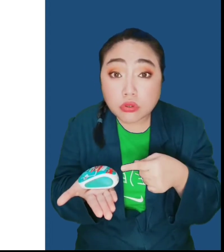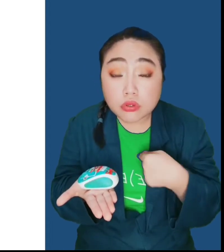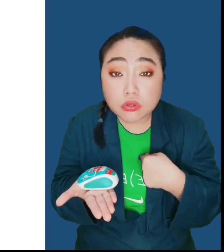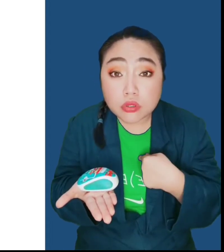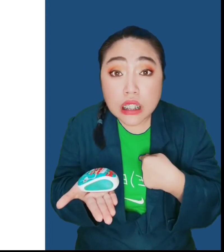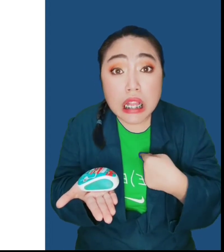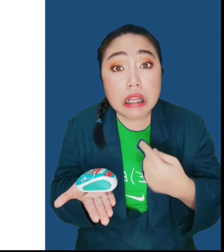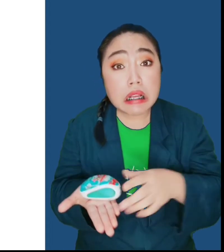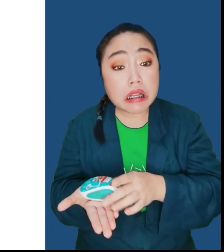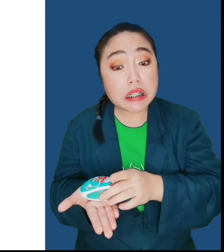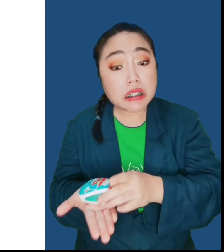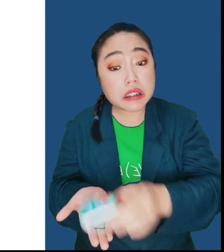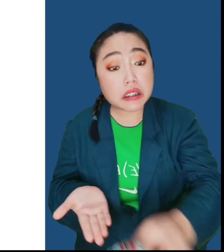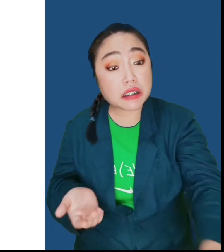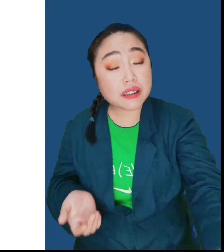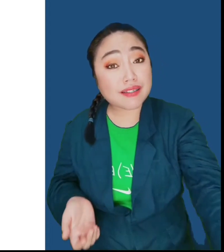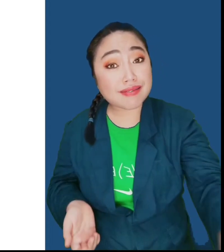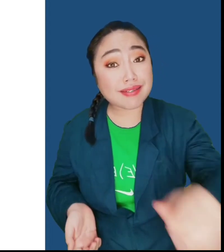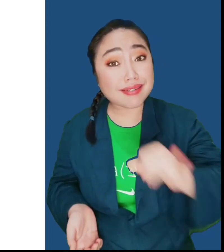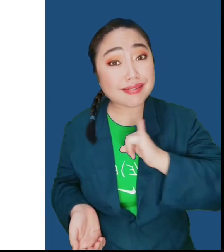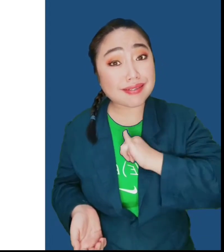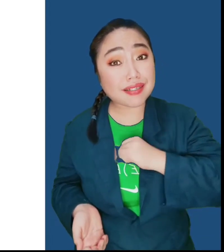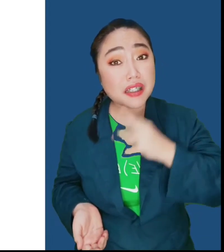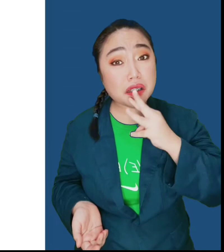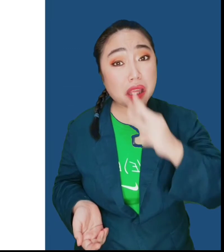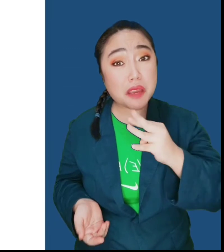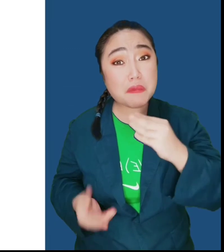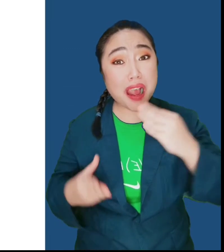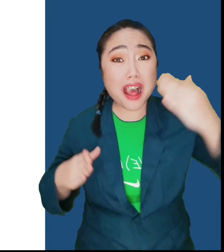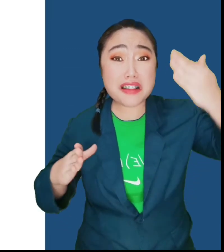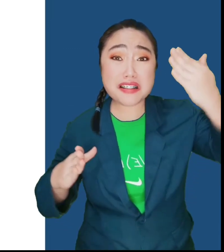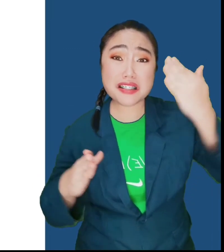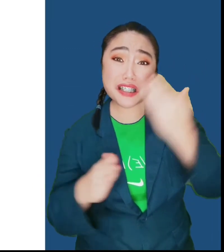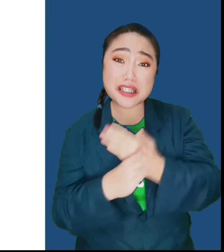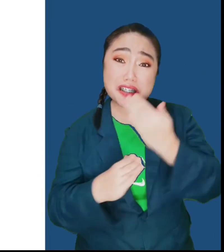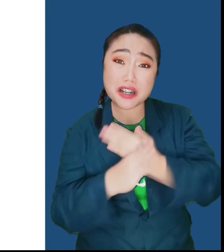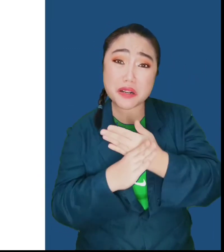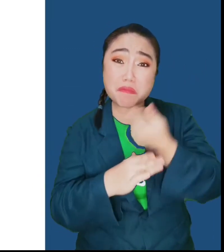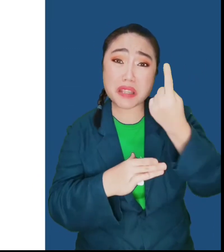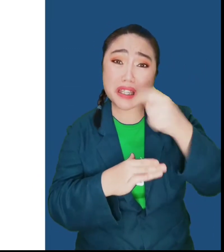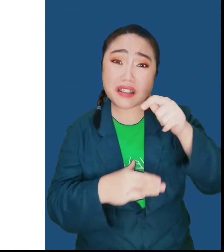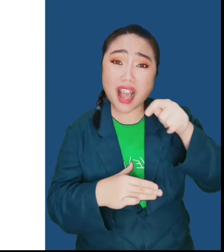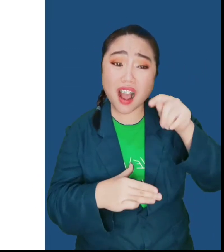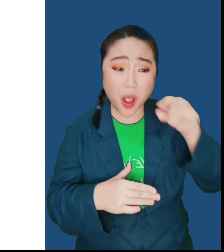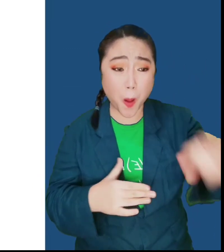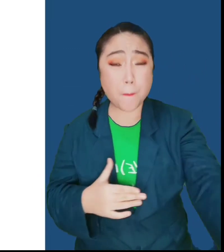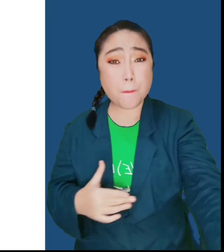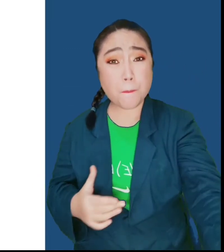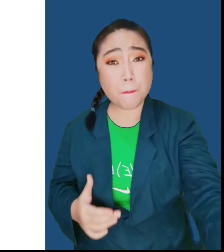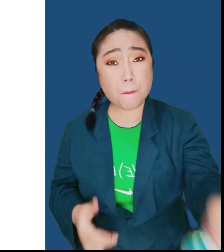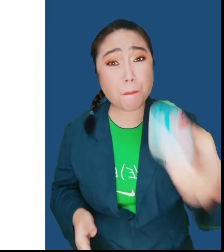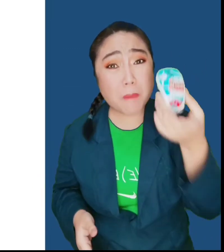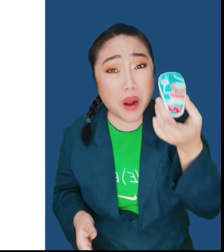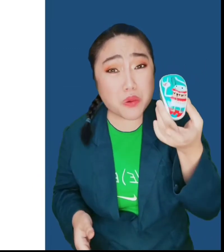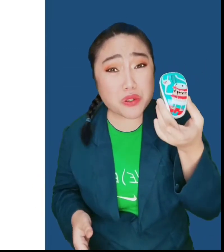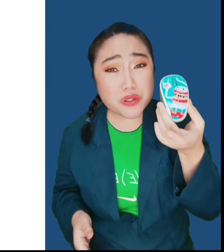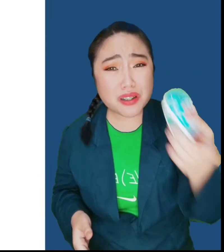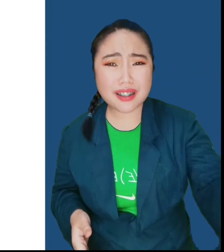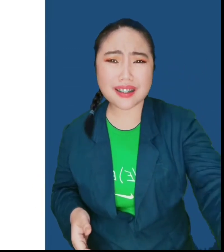And what am I doing to the mouse? I am disturbing the mouse.